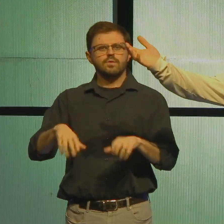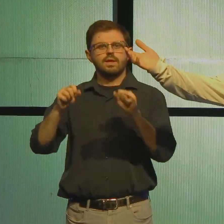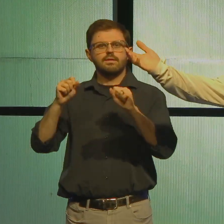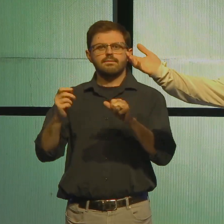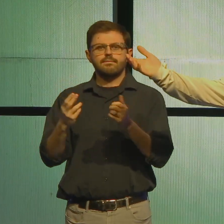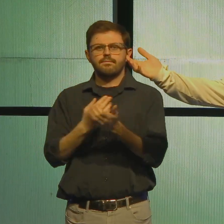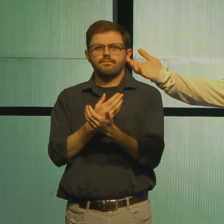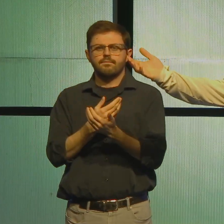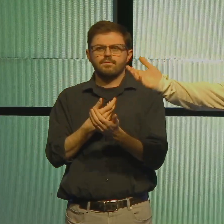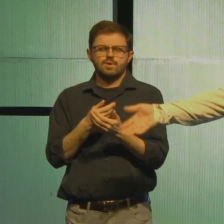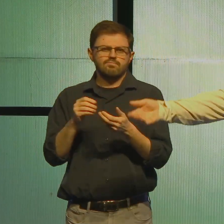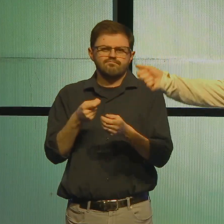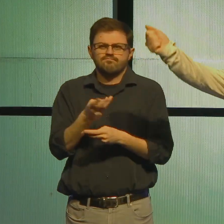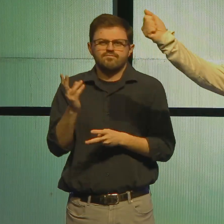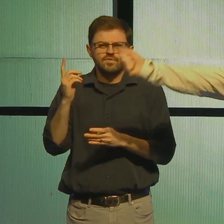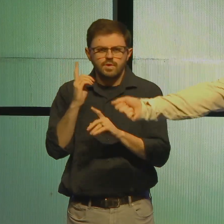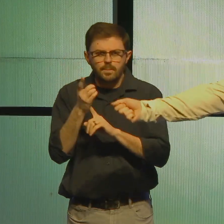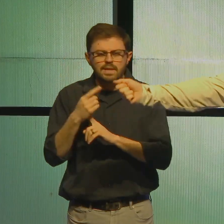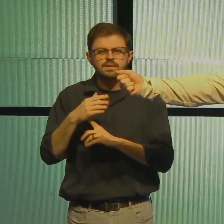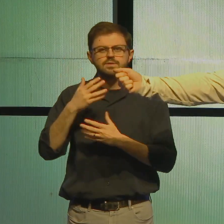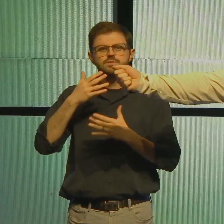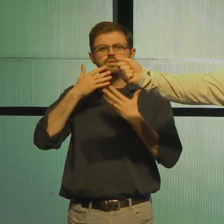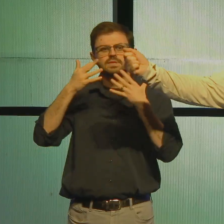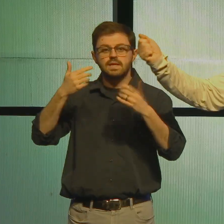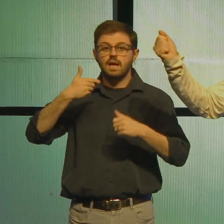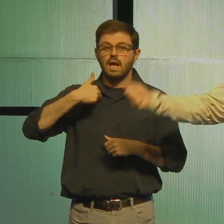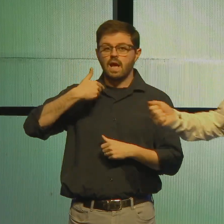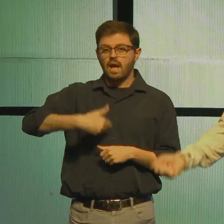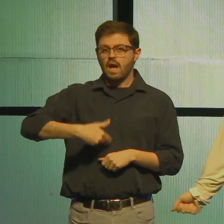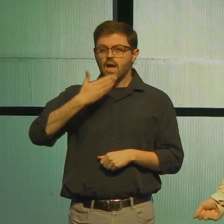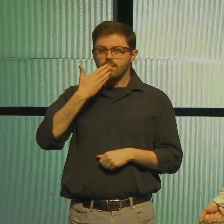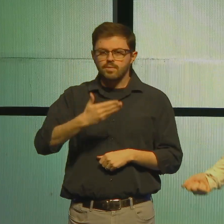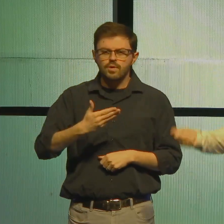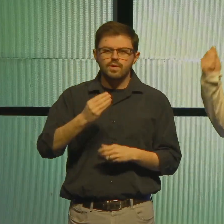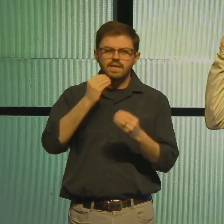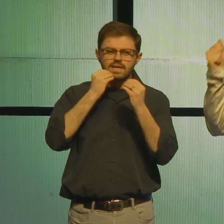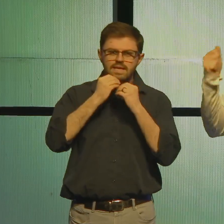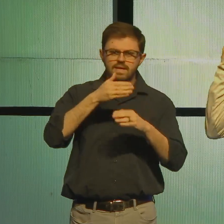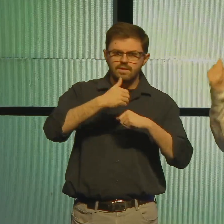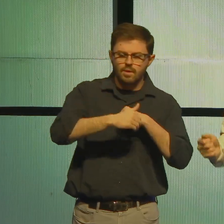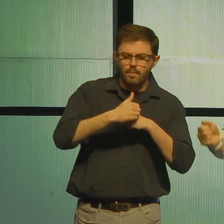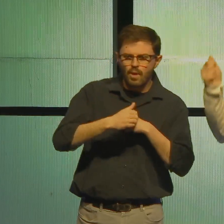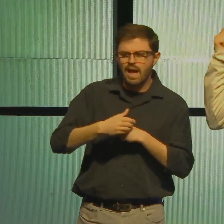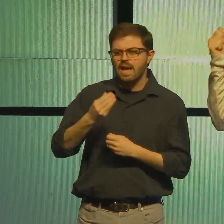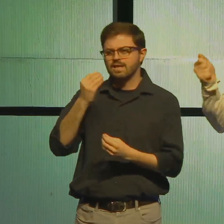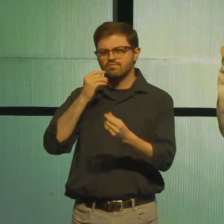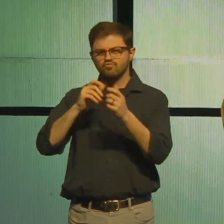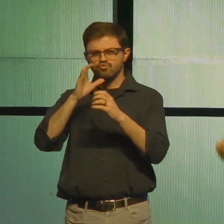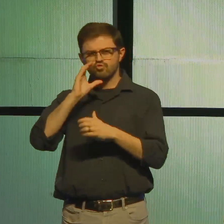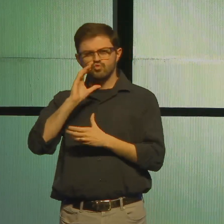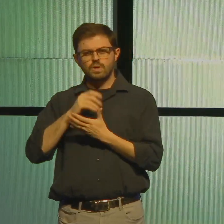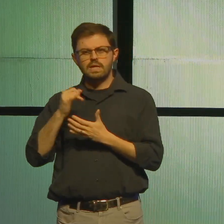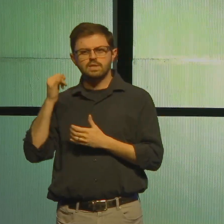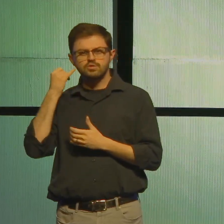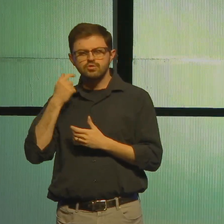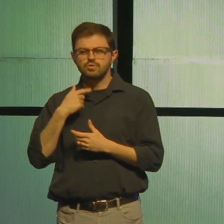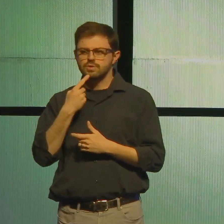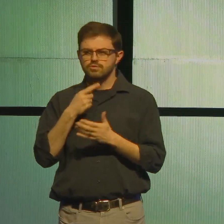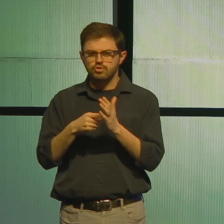And eat the bread and drink the juice that are the ultimate symbol that you are so good and you are so